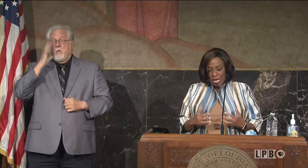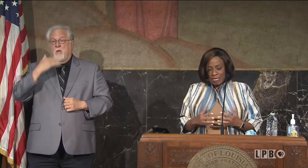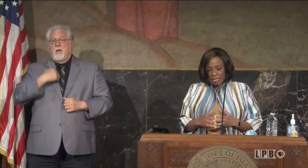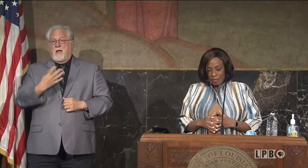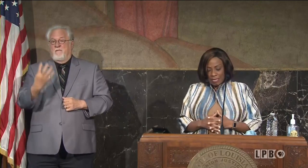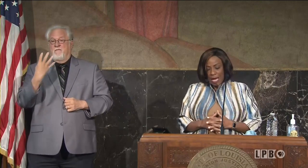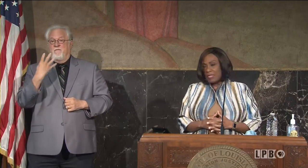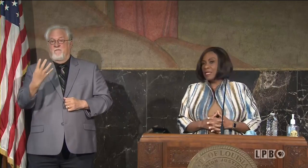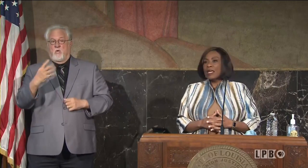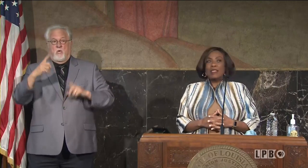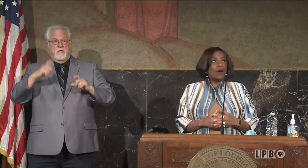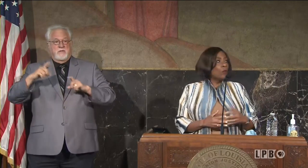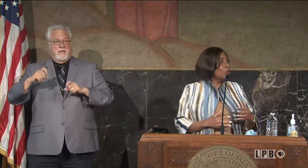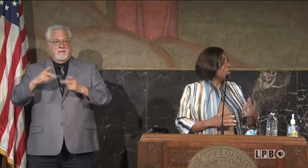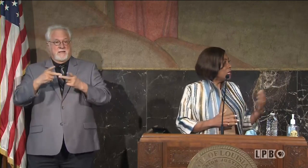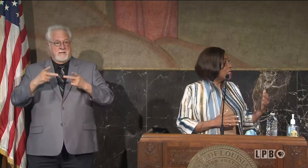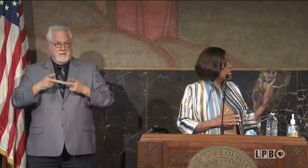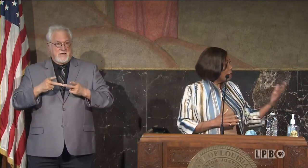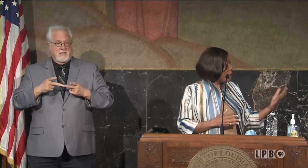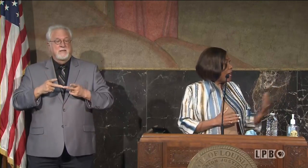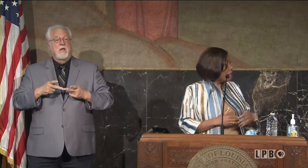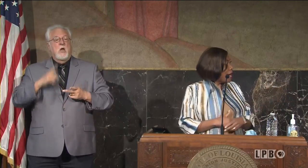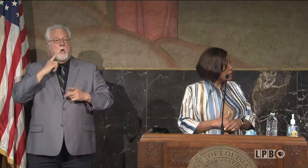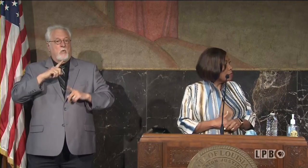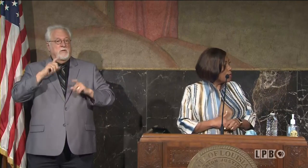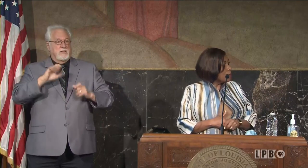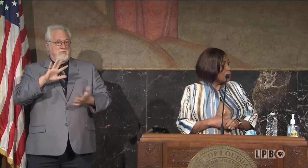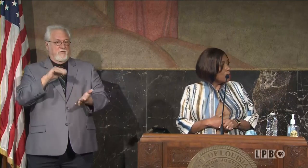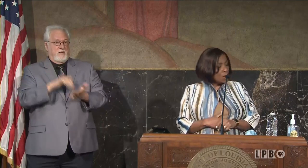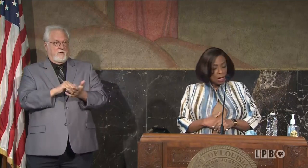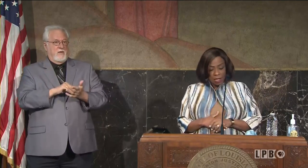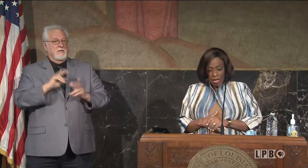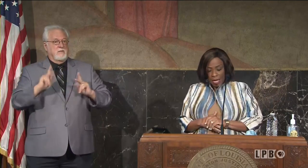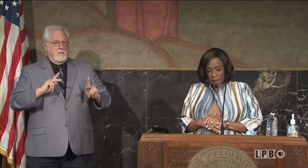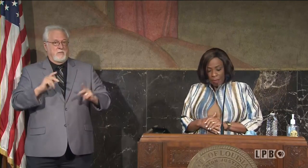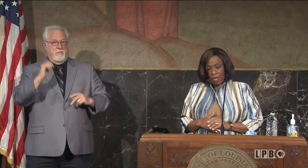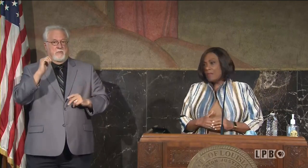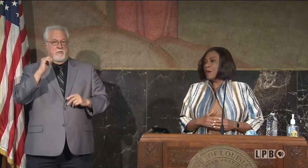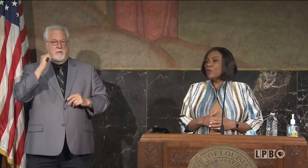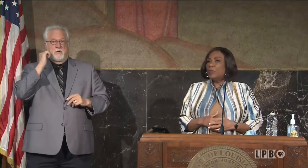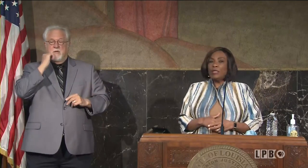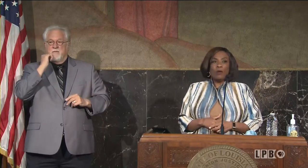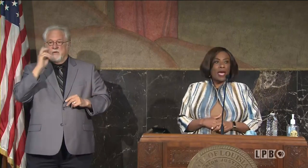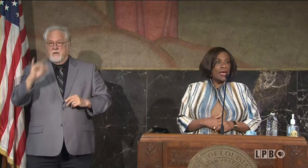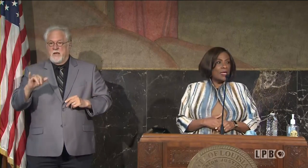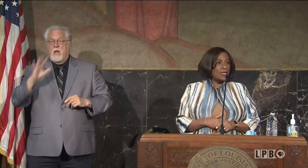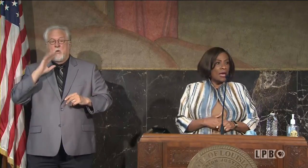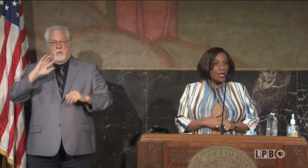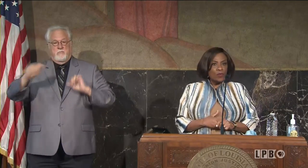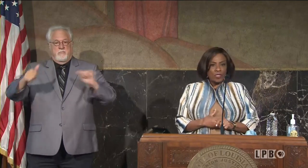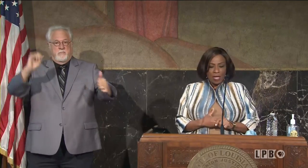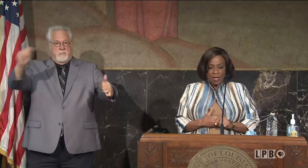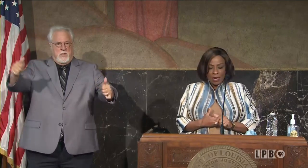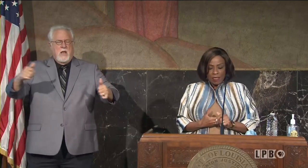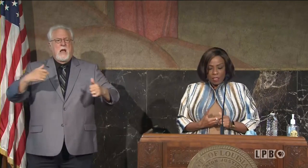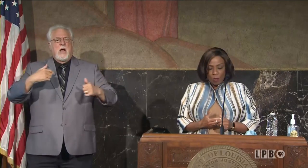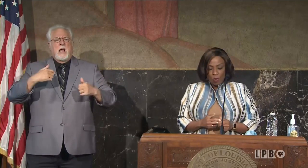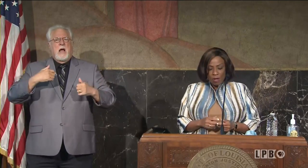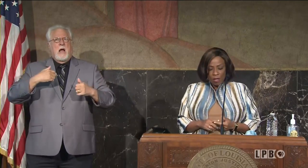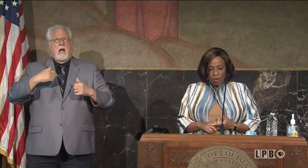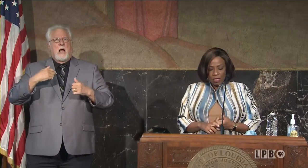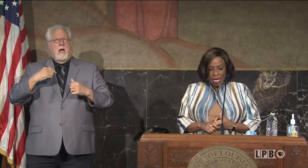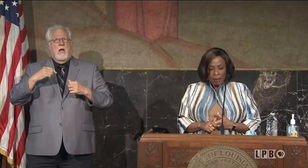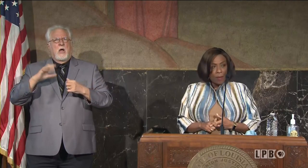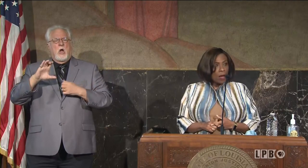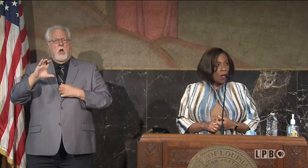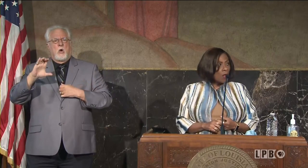4 testing sites that will be testing 5,000 people a day. They will be located, as I understand it at this point,